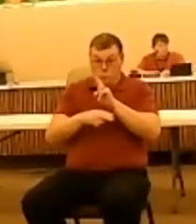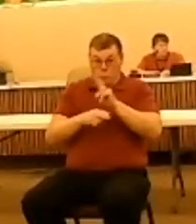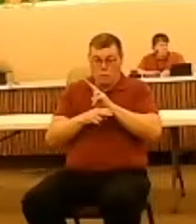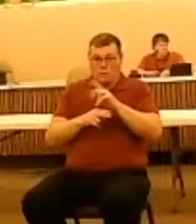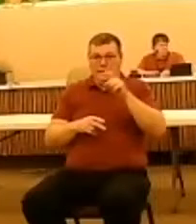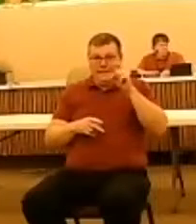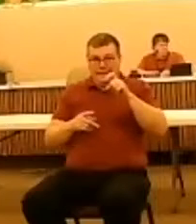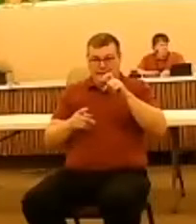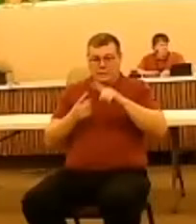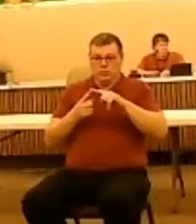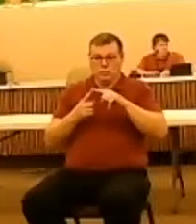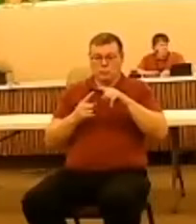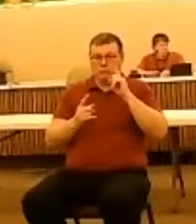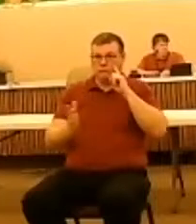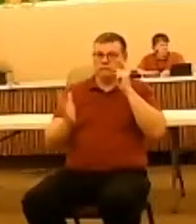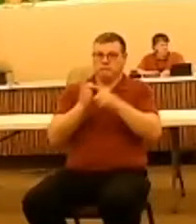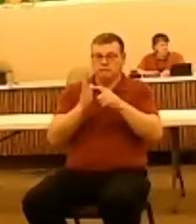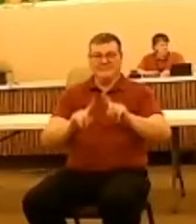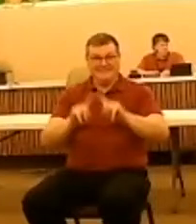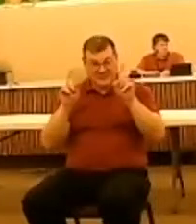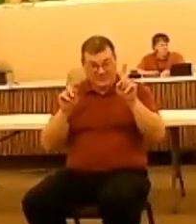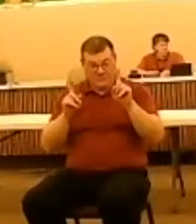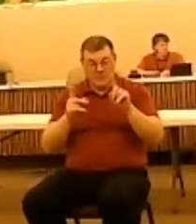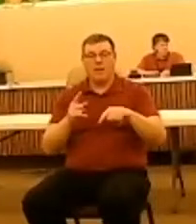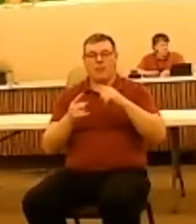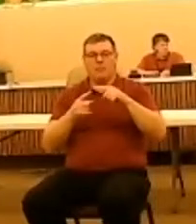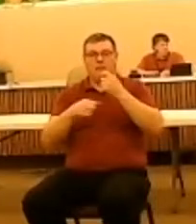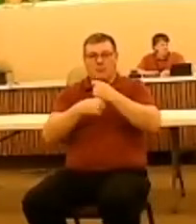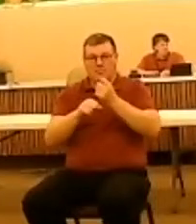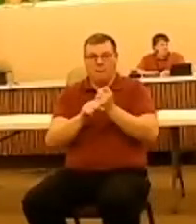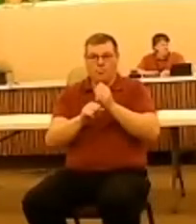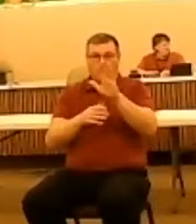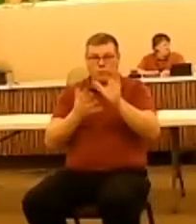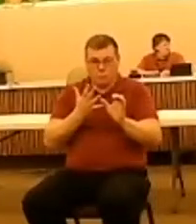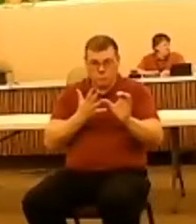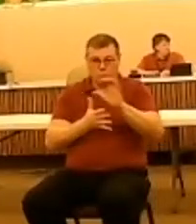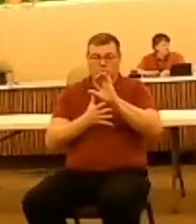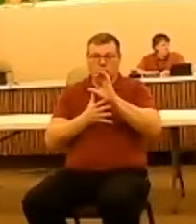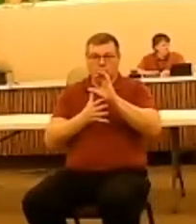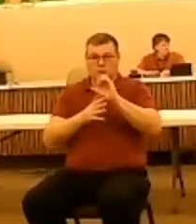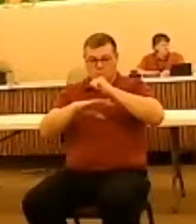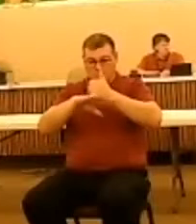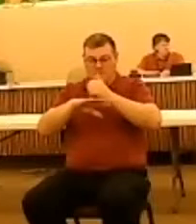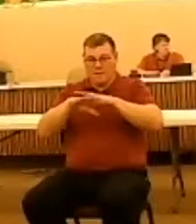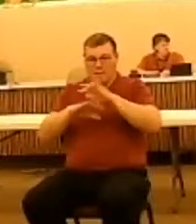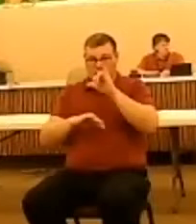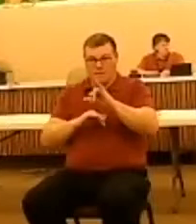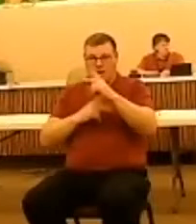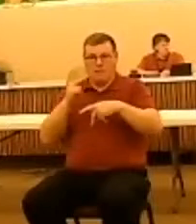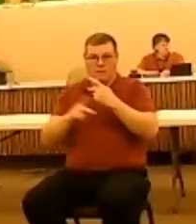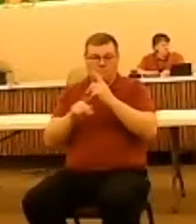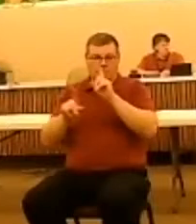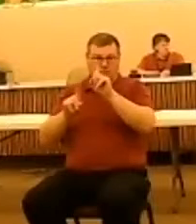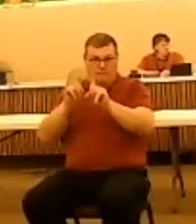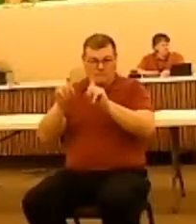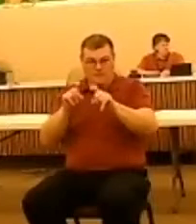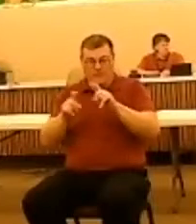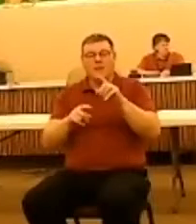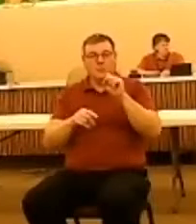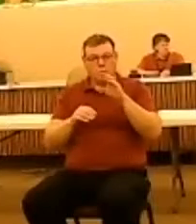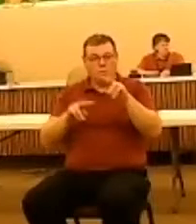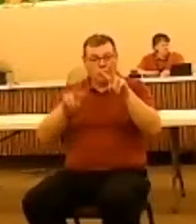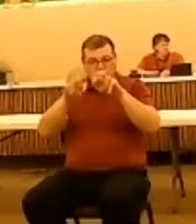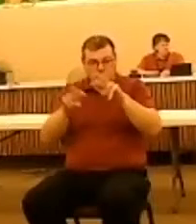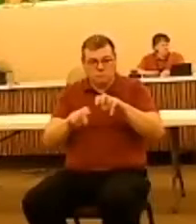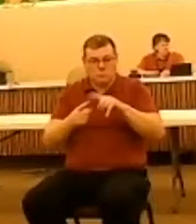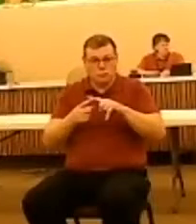to treat distinctly? And then you form your criteria based on those kinds of questions so that you can get at